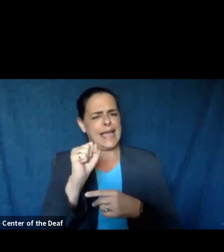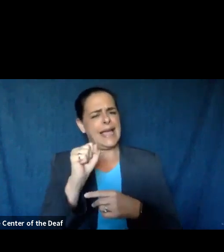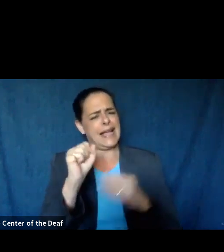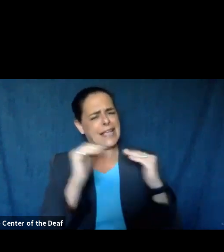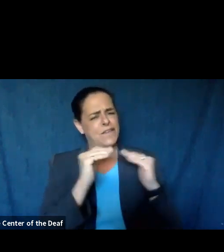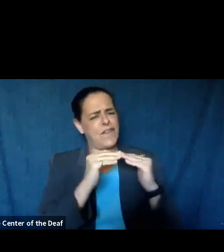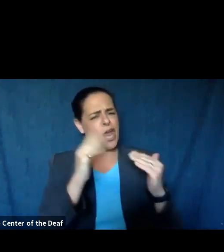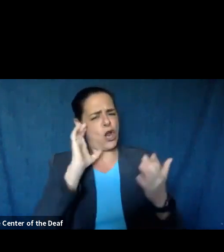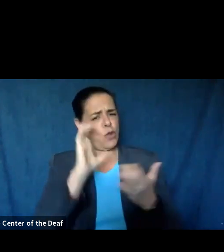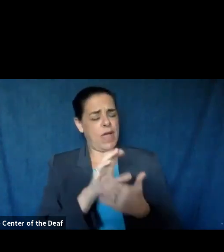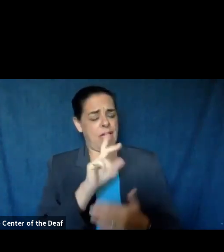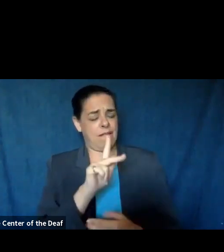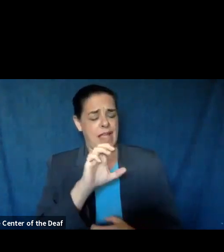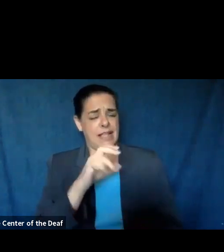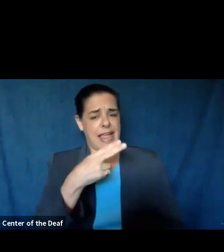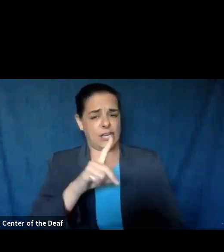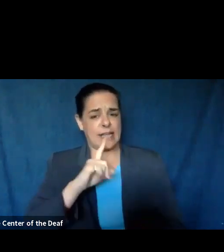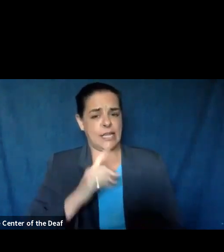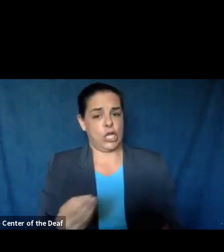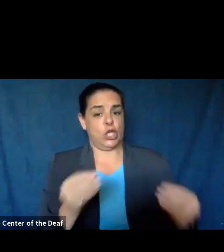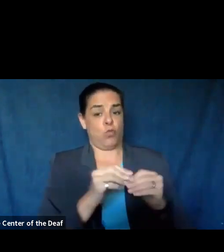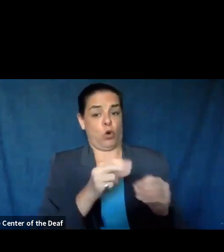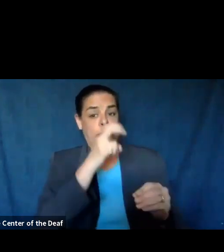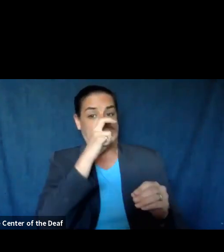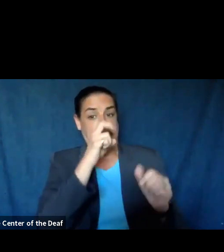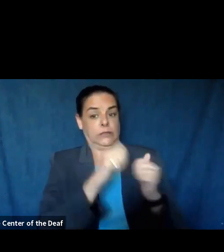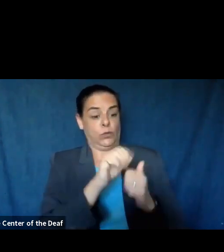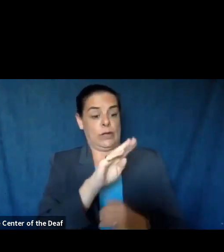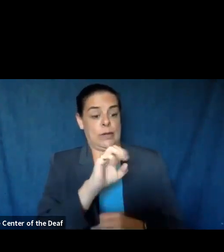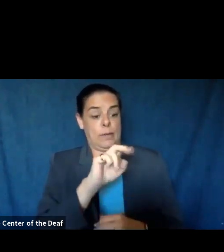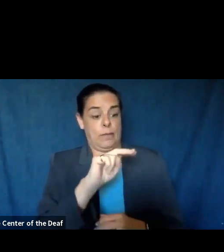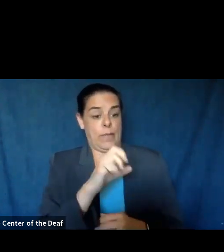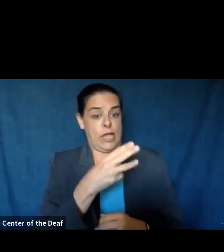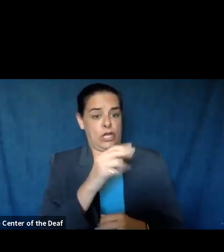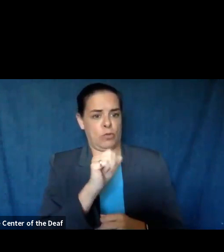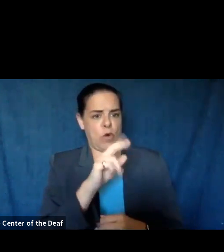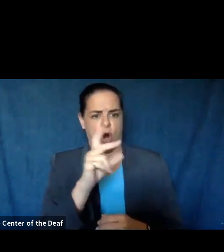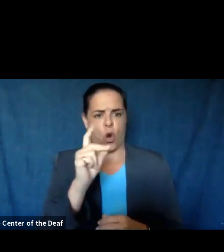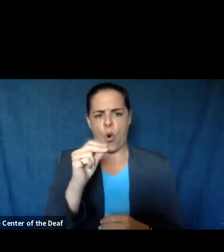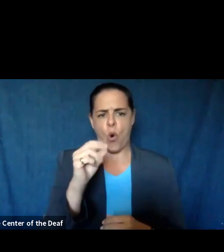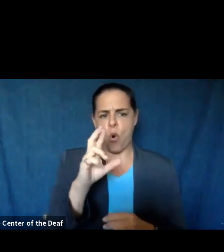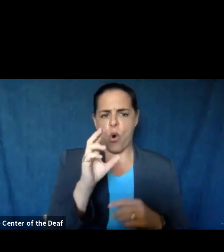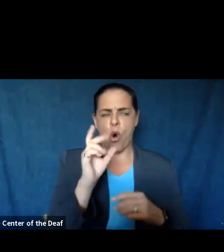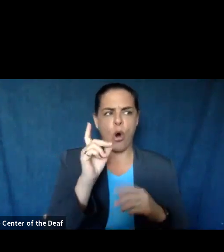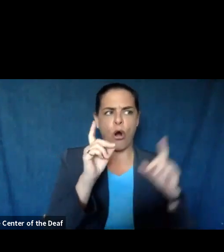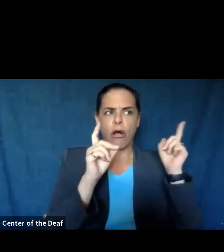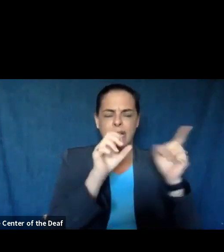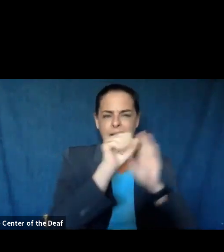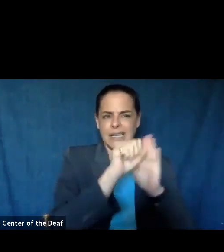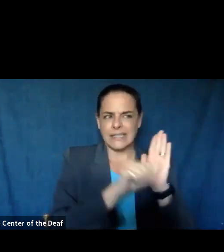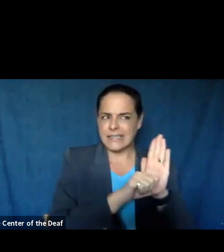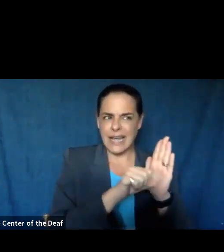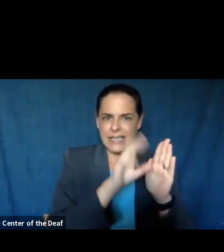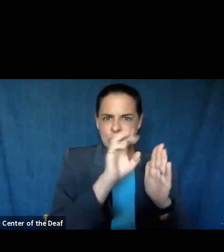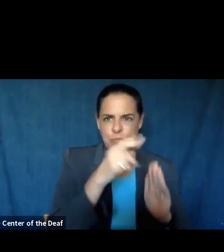that KCHD is more extreme with benchmarking, or are we not seeing the state's benchmarking process and